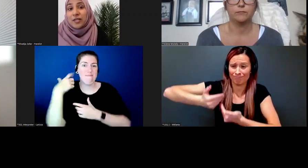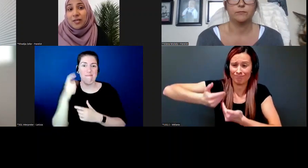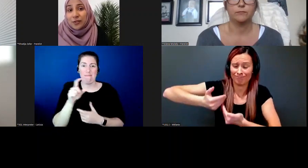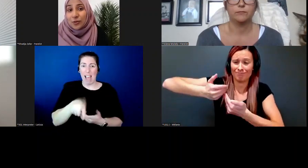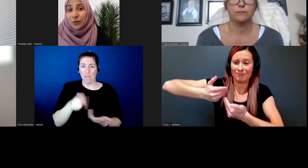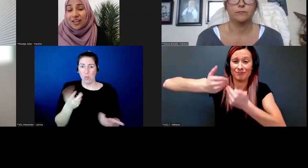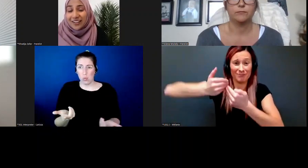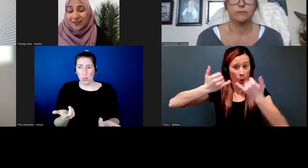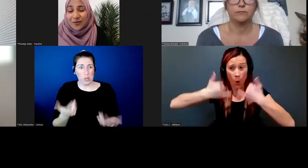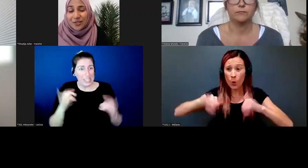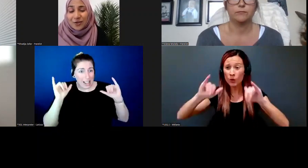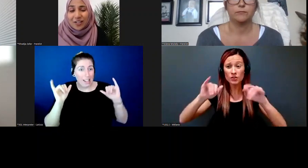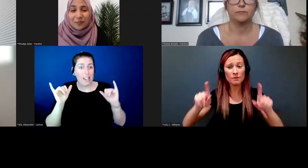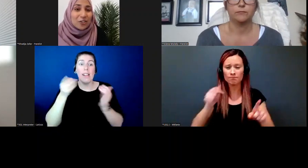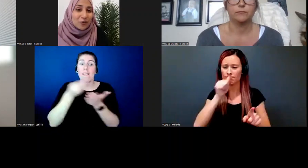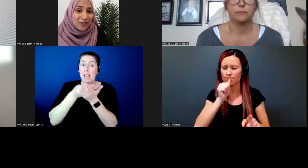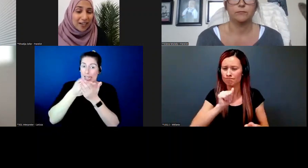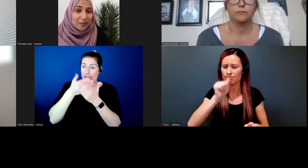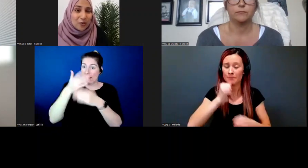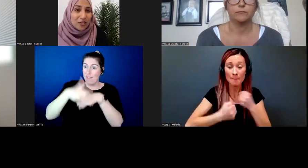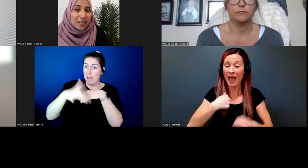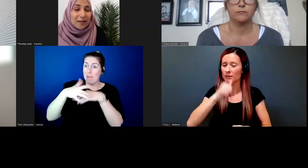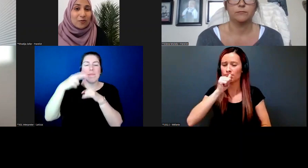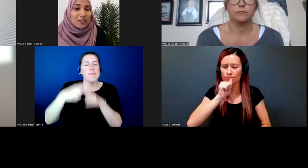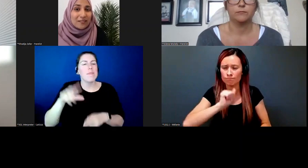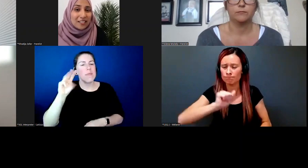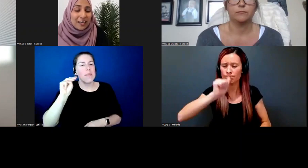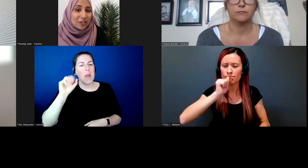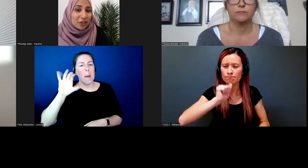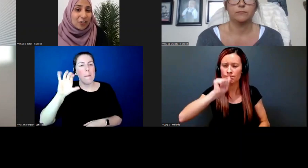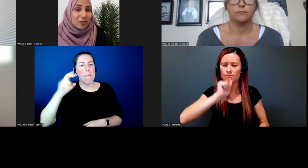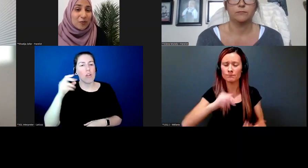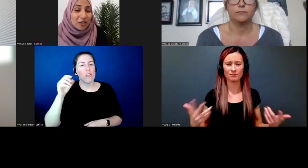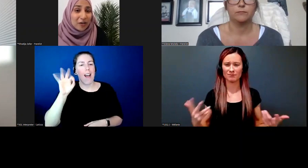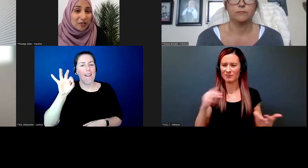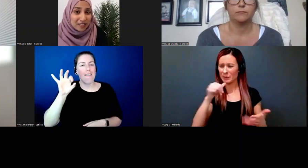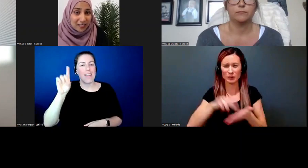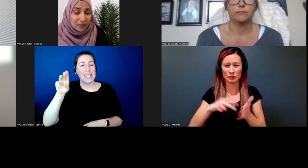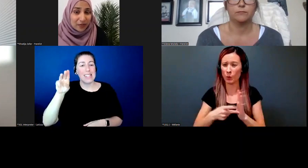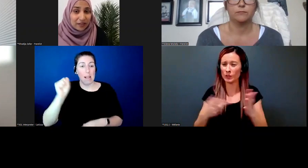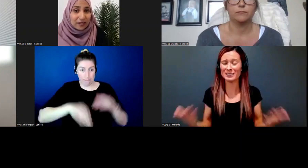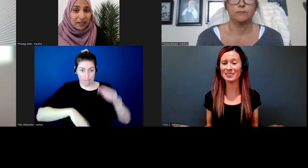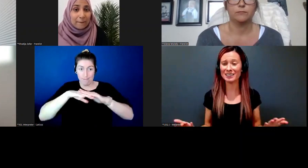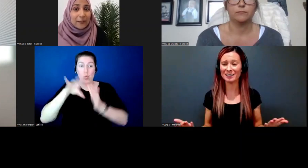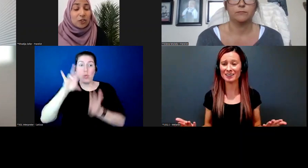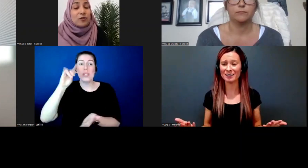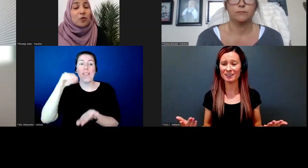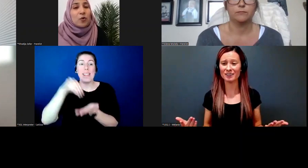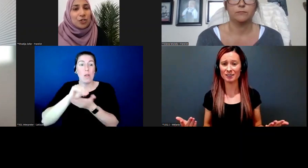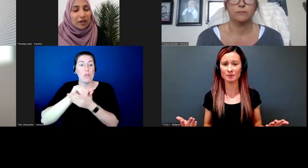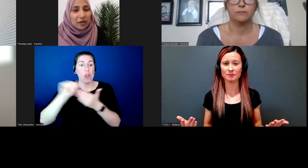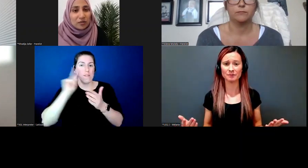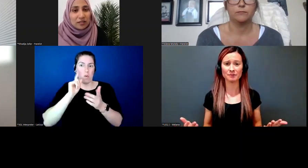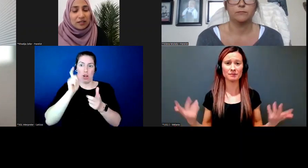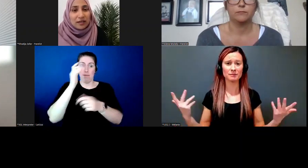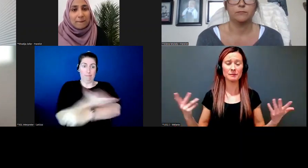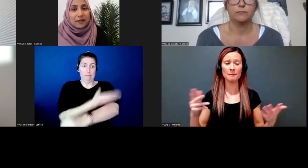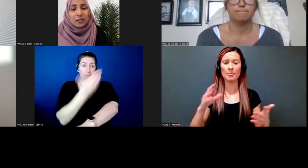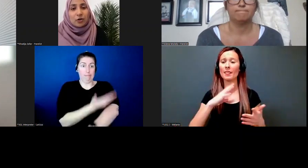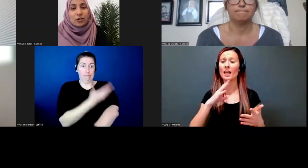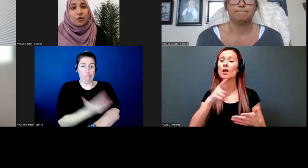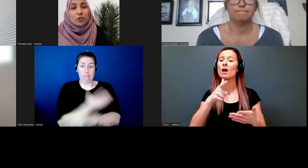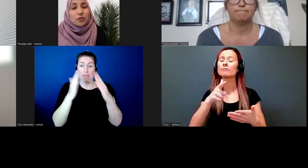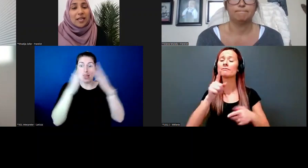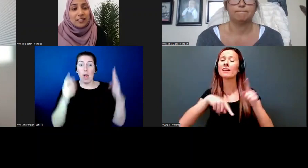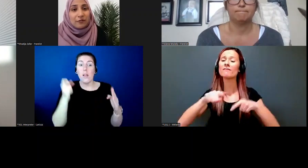funding available through government called March of Dimes. You can get up to $70,000 to make your house accessible, but you have to own your house. But